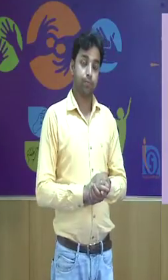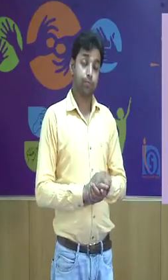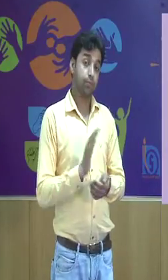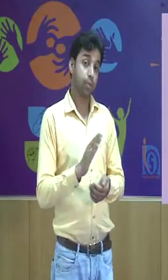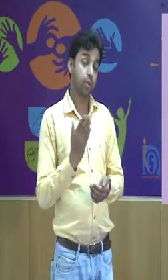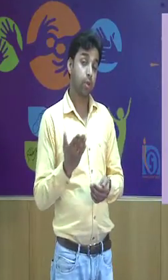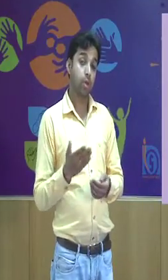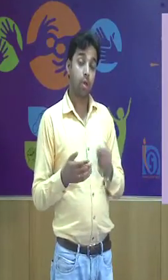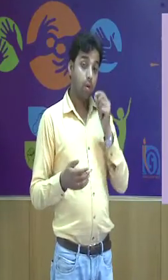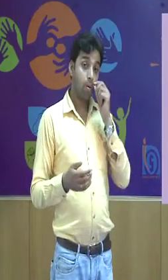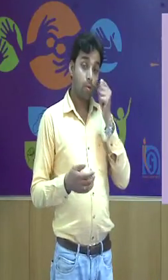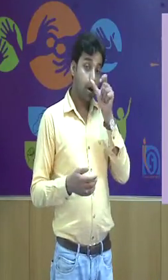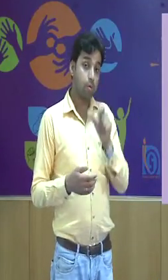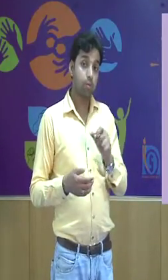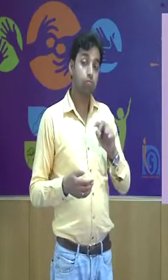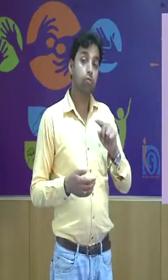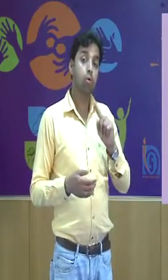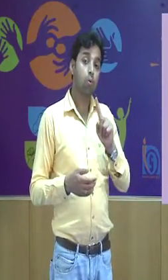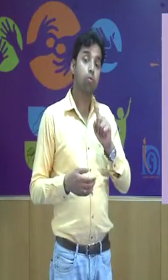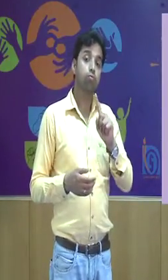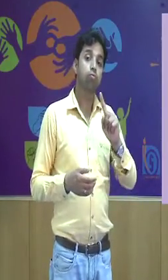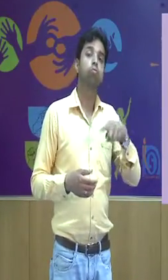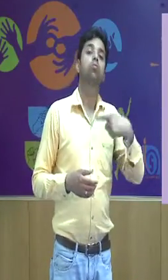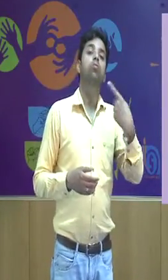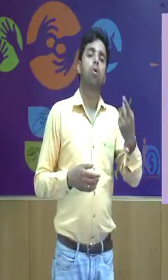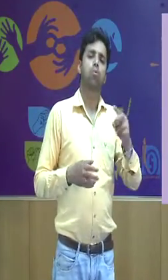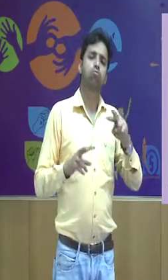When a man married more than one woman,